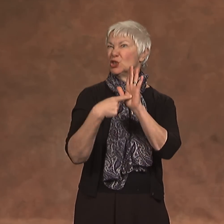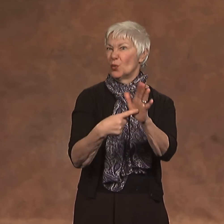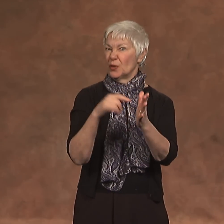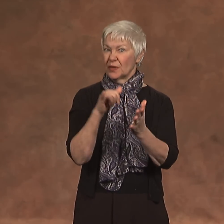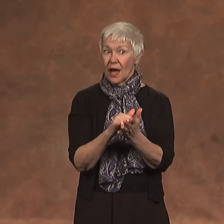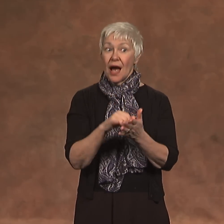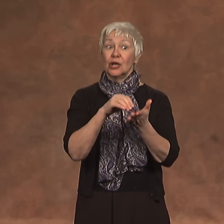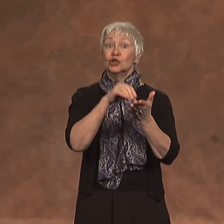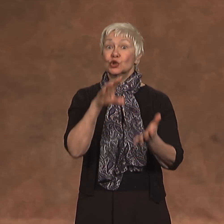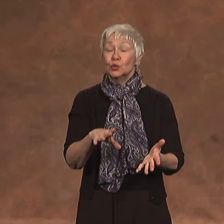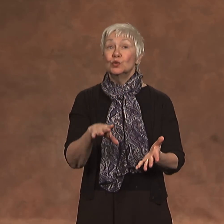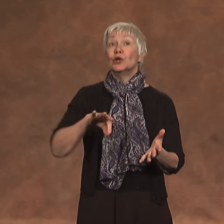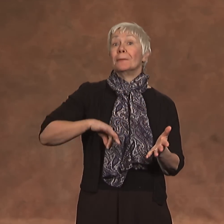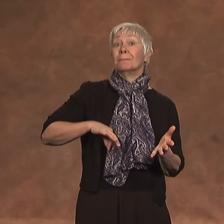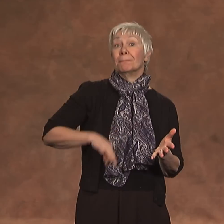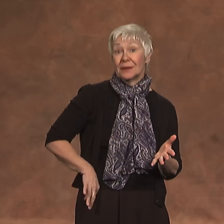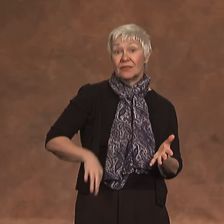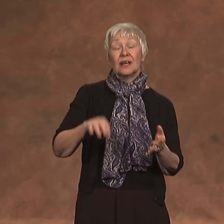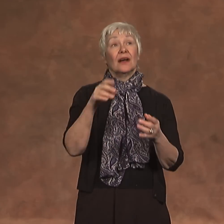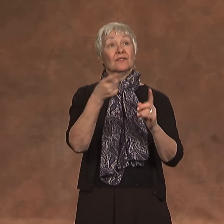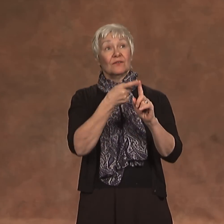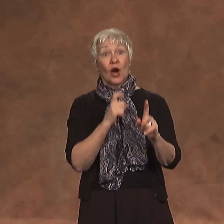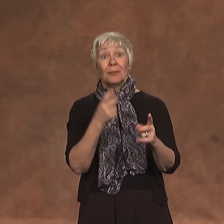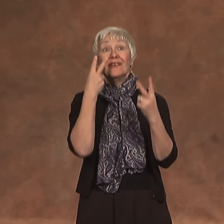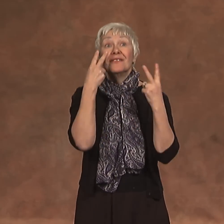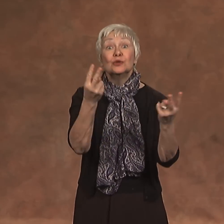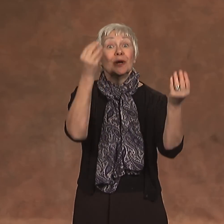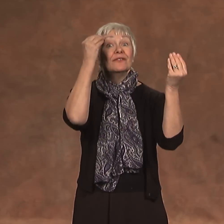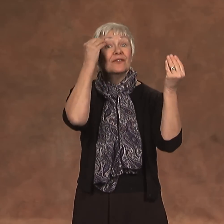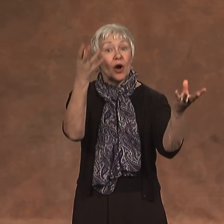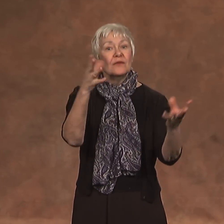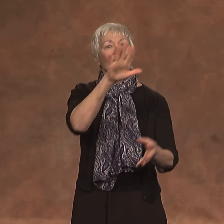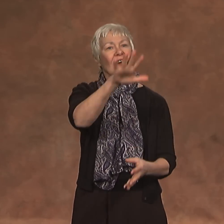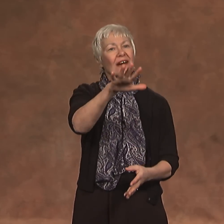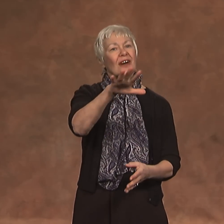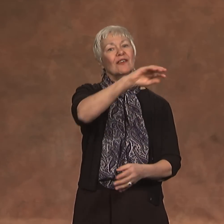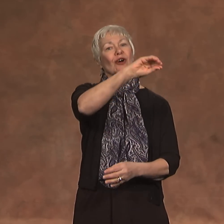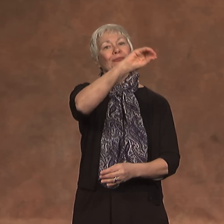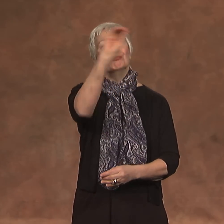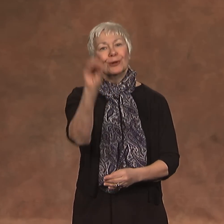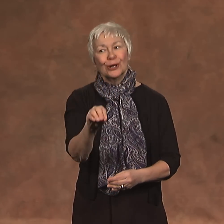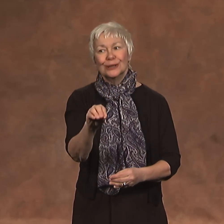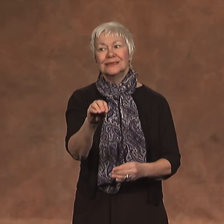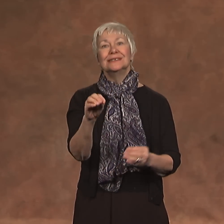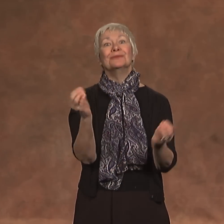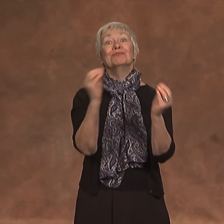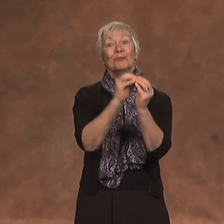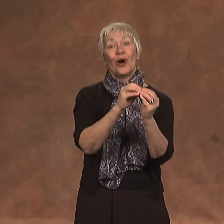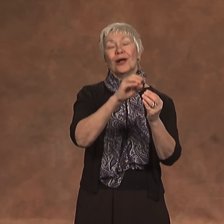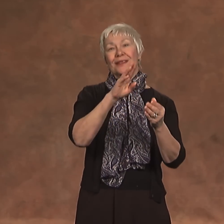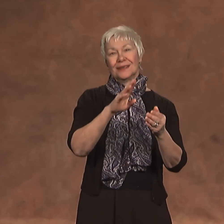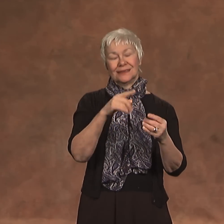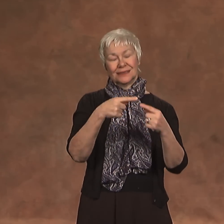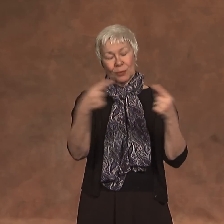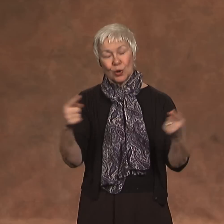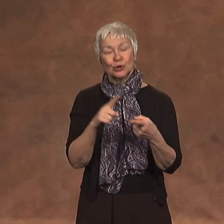Statistics show that students benefit from visual information 55% more than spoken or textual or